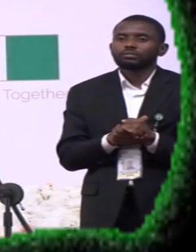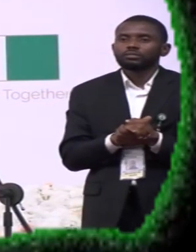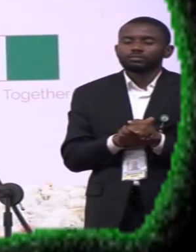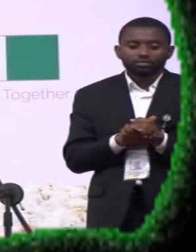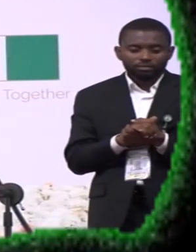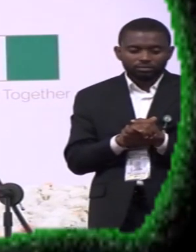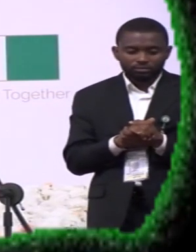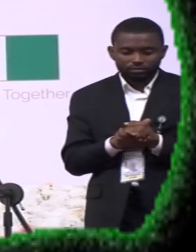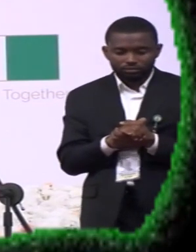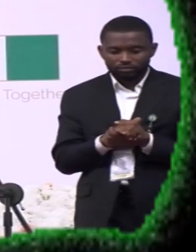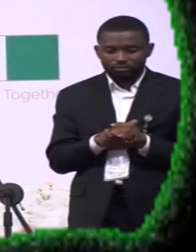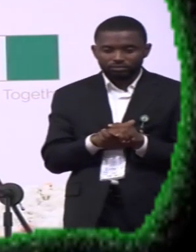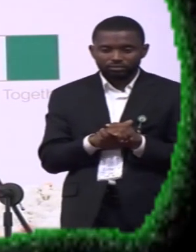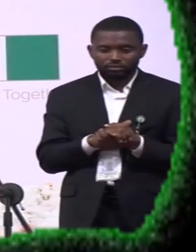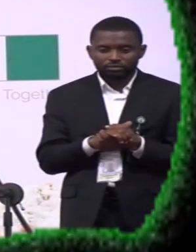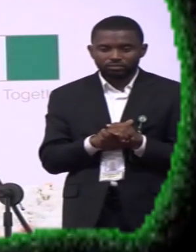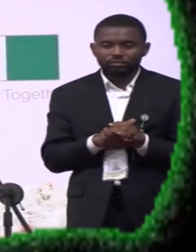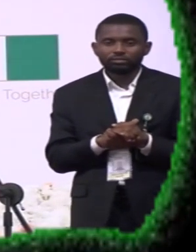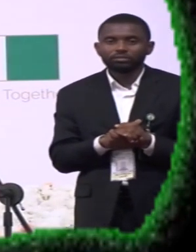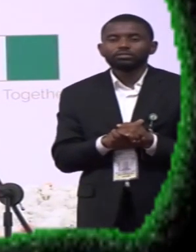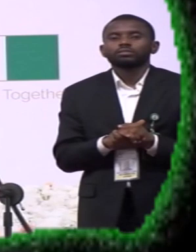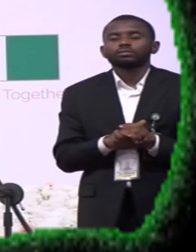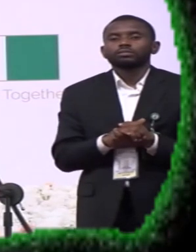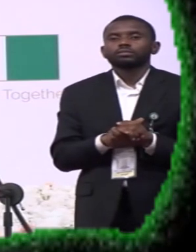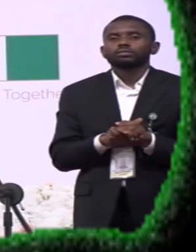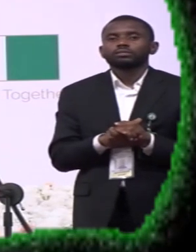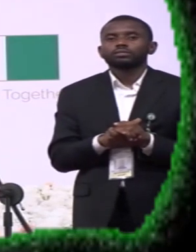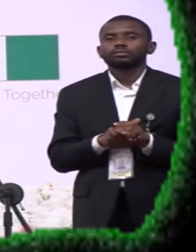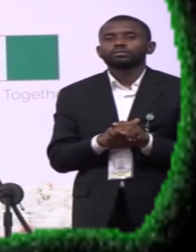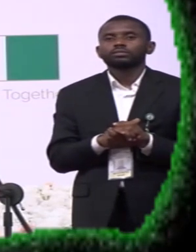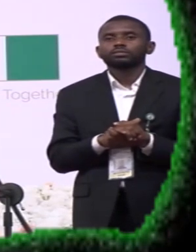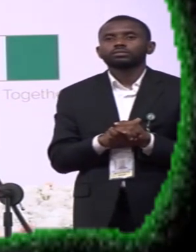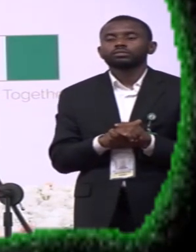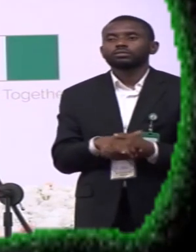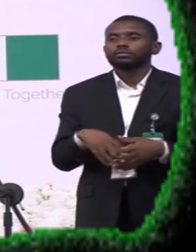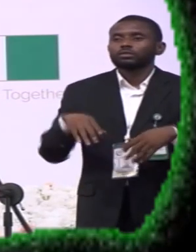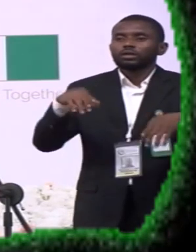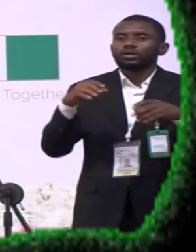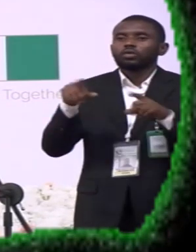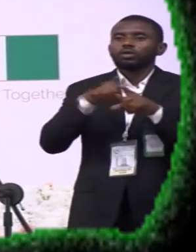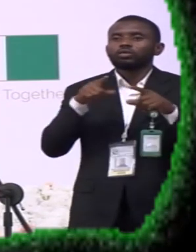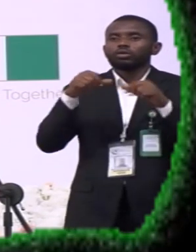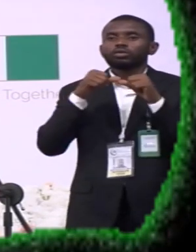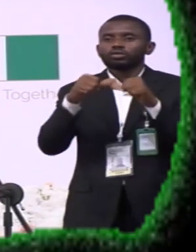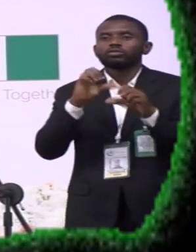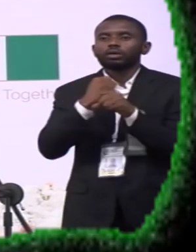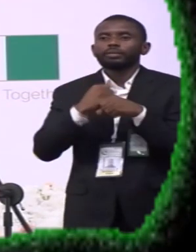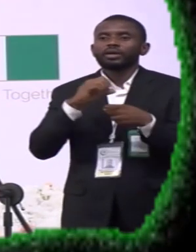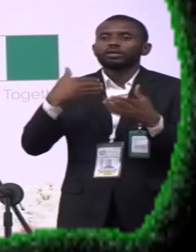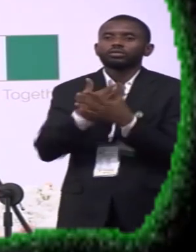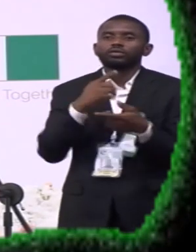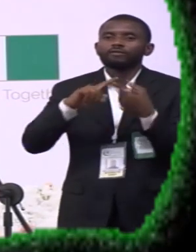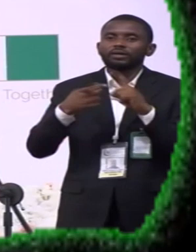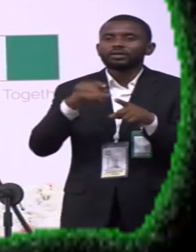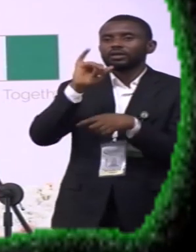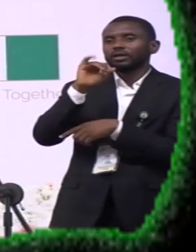stand by you and behind you while you continue to make new friends. The irony of the Muslim conditions is